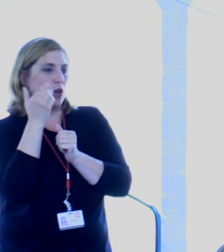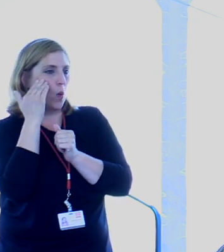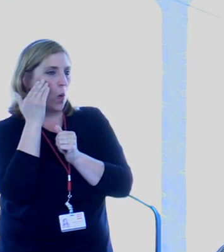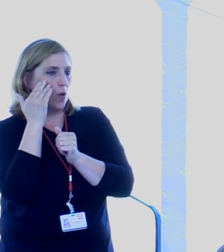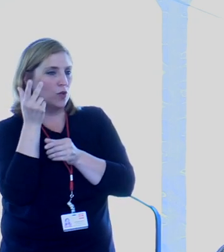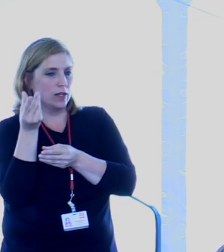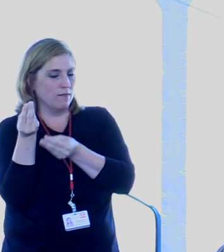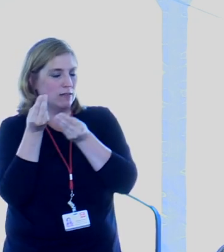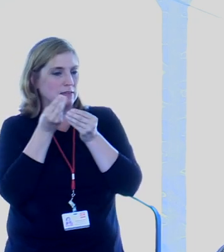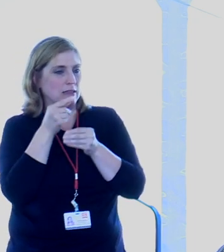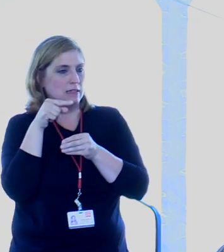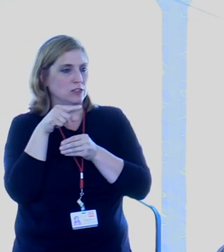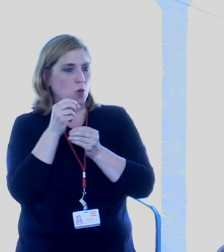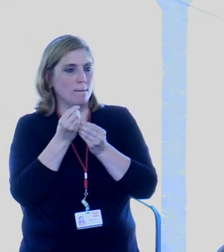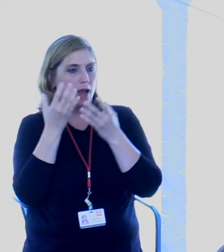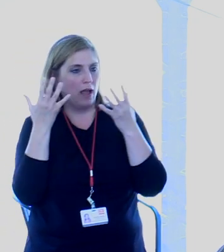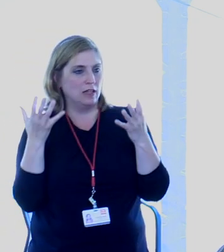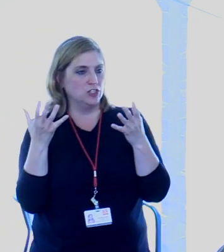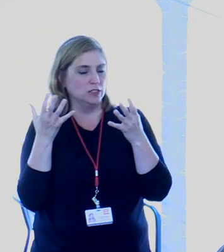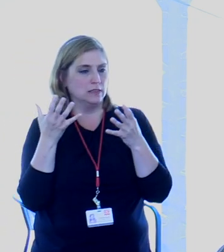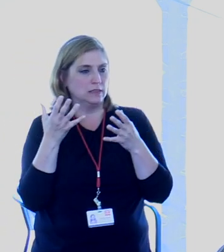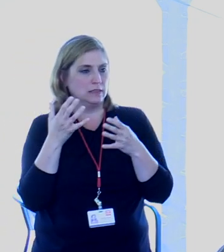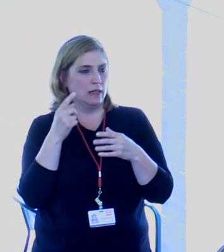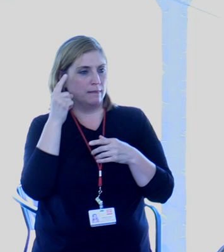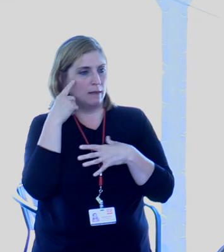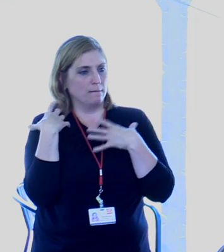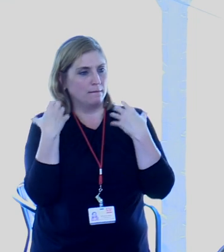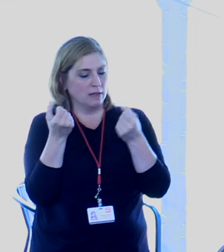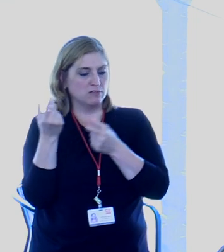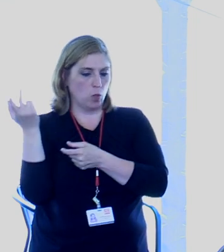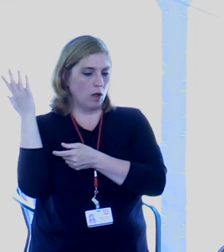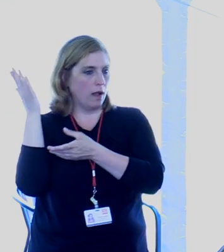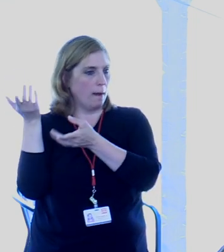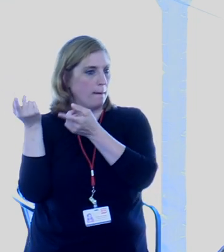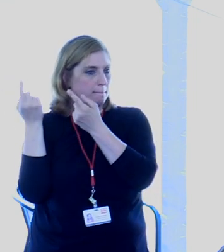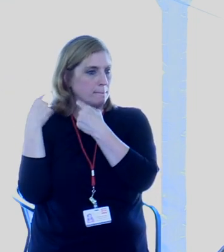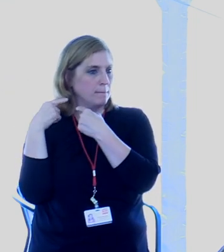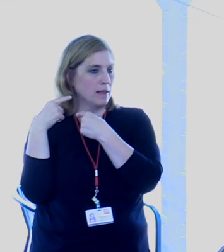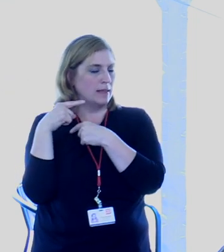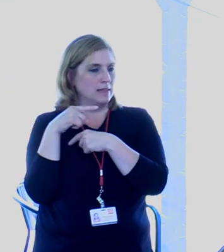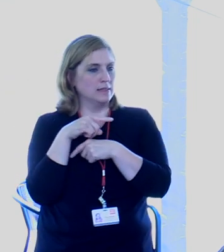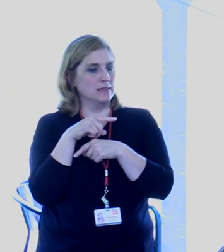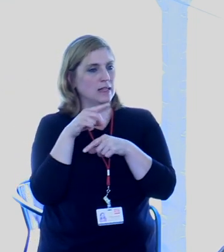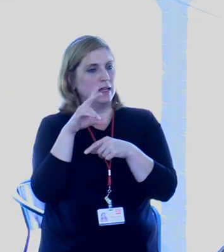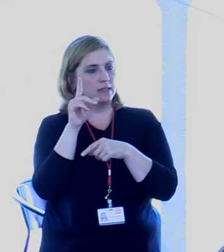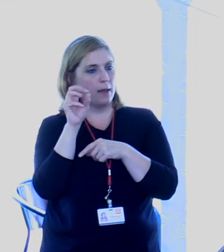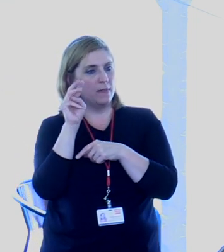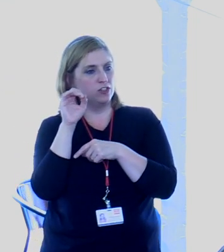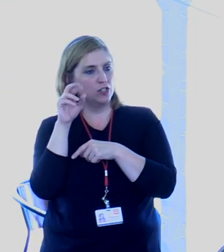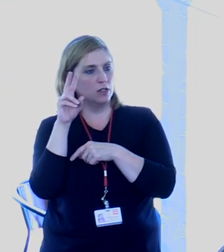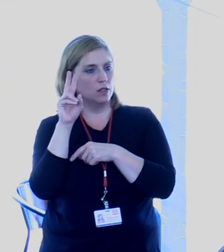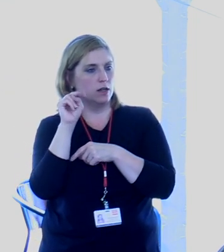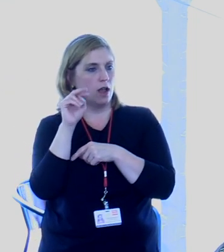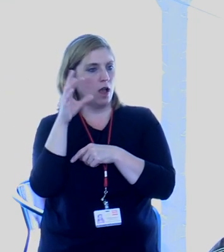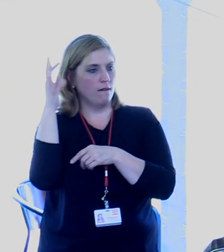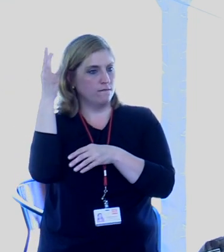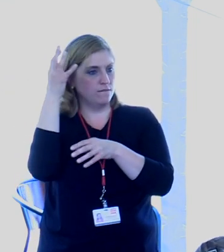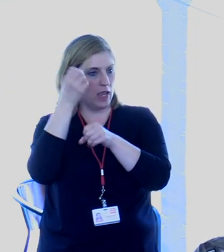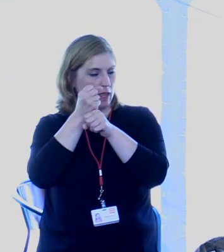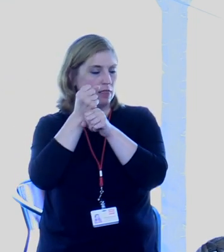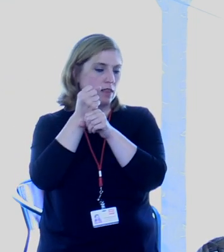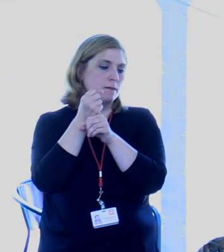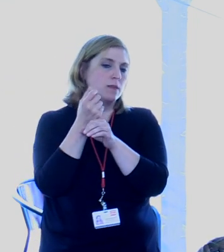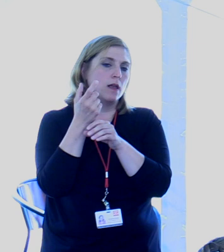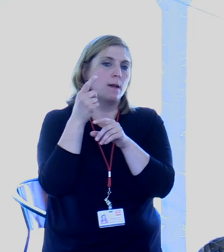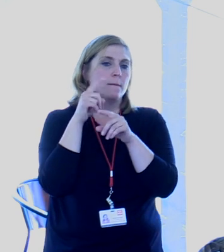give this to me so much, I'm confident that it's going to come. This is a dimension of faith that perfects our prayer. But the